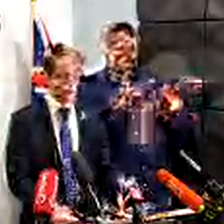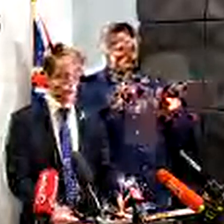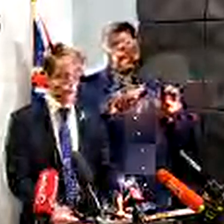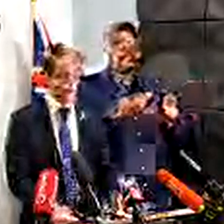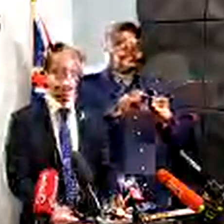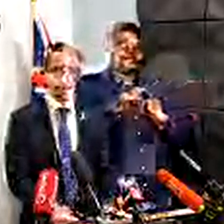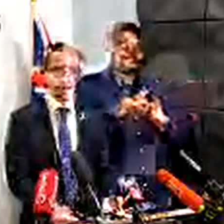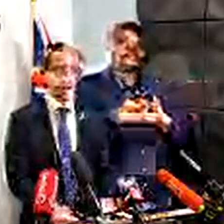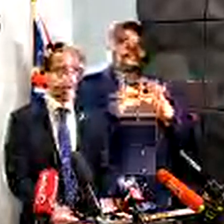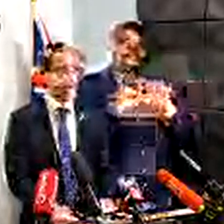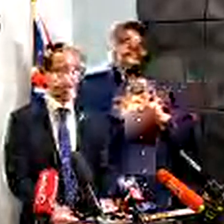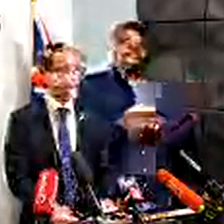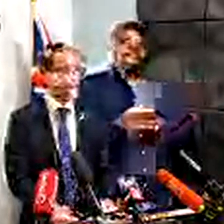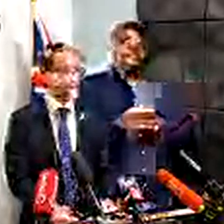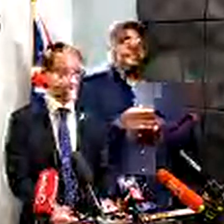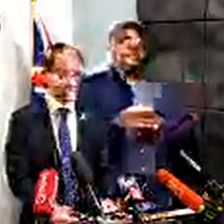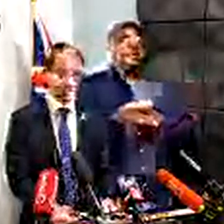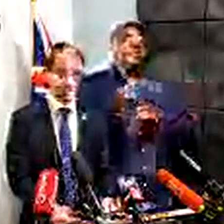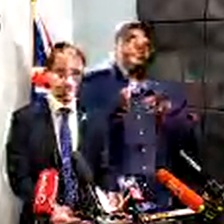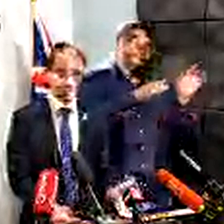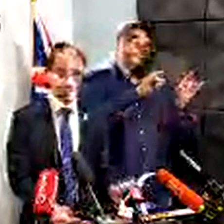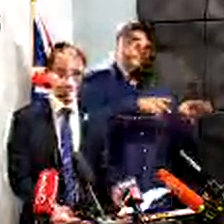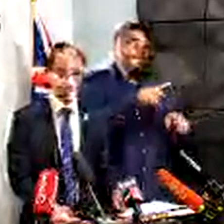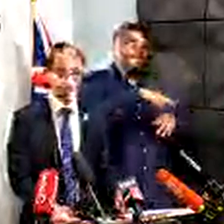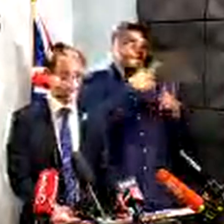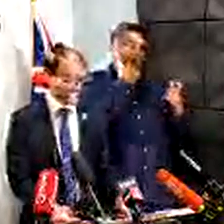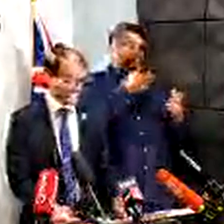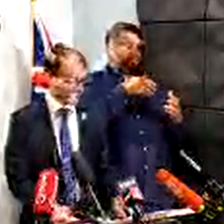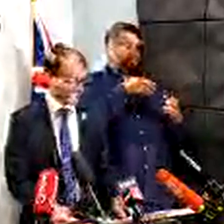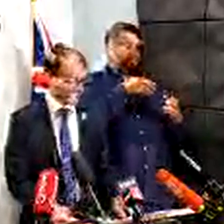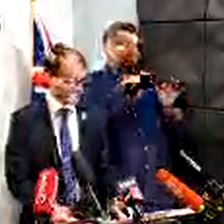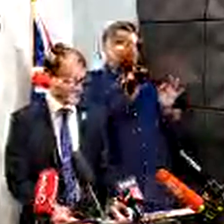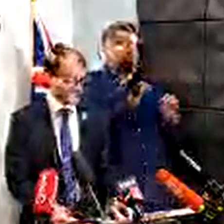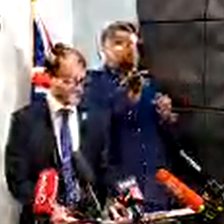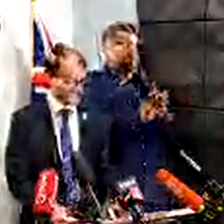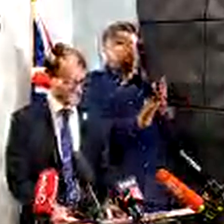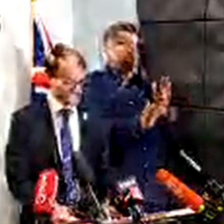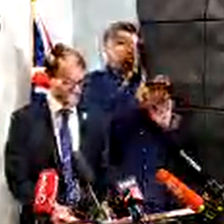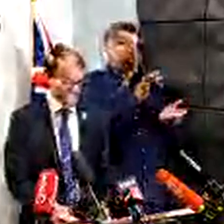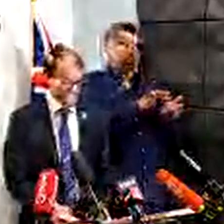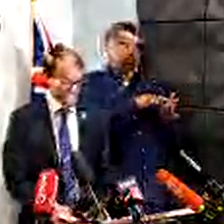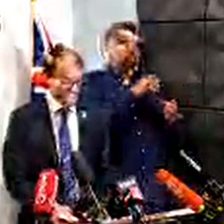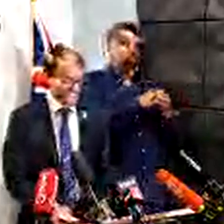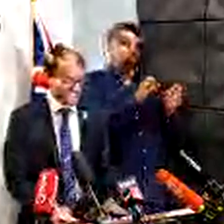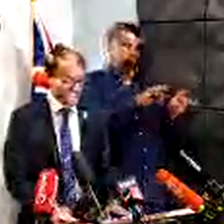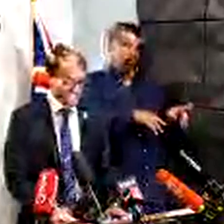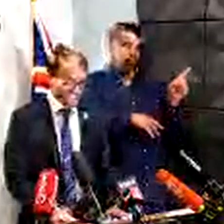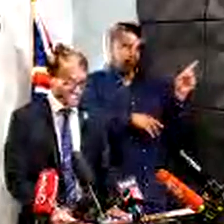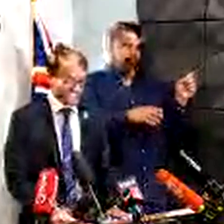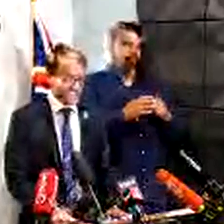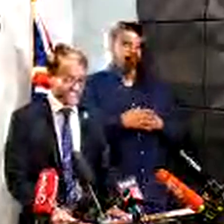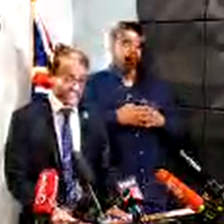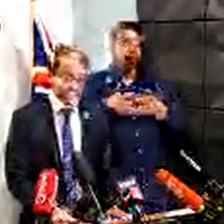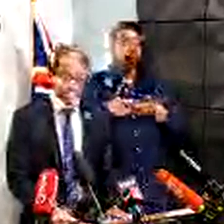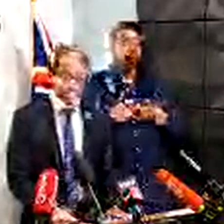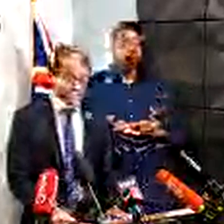to Australia are being cared for in specialist burn centres in Australia. The